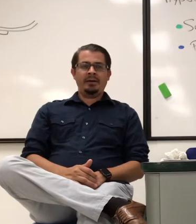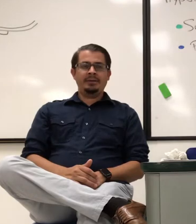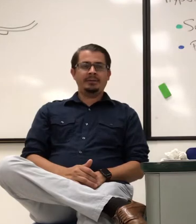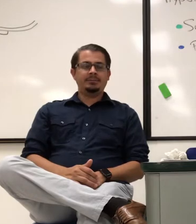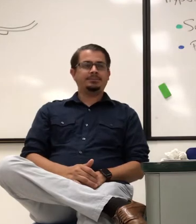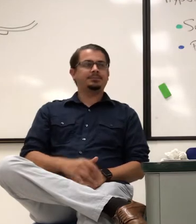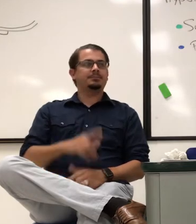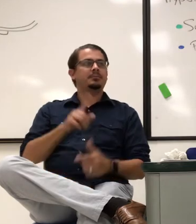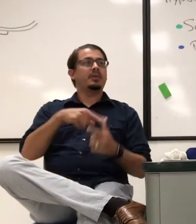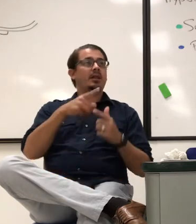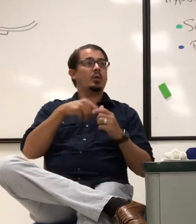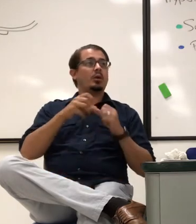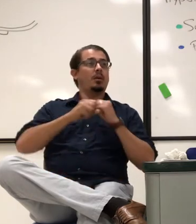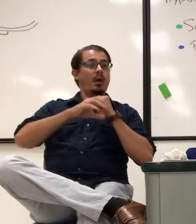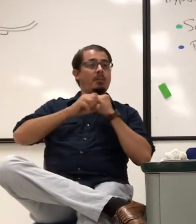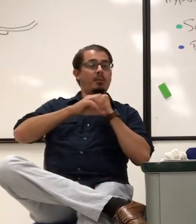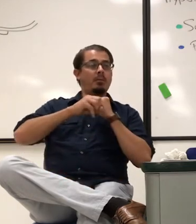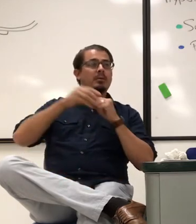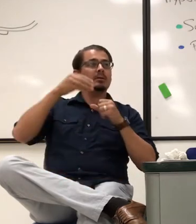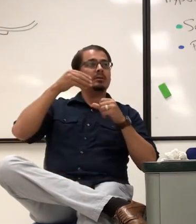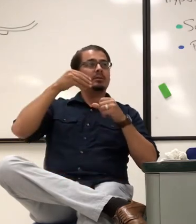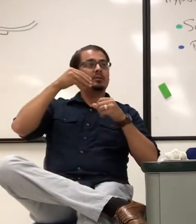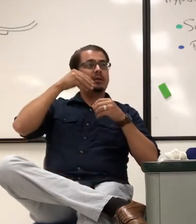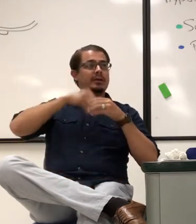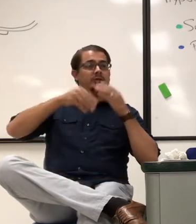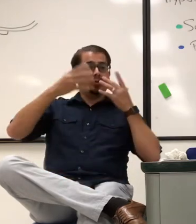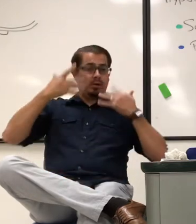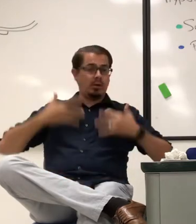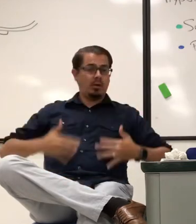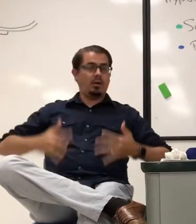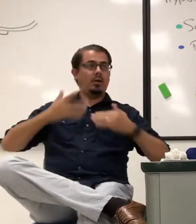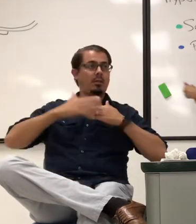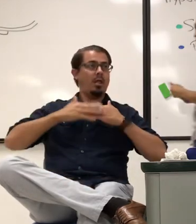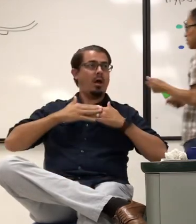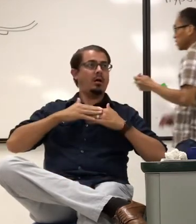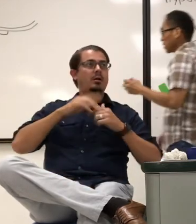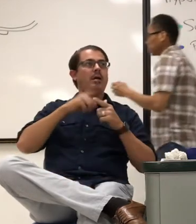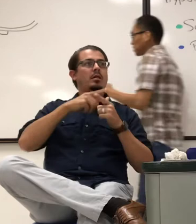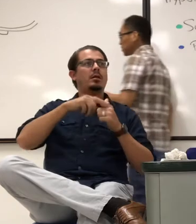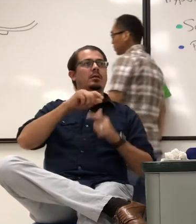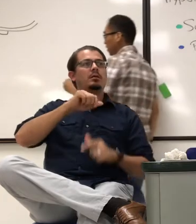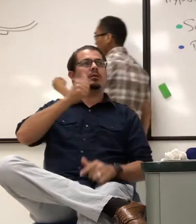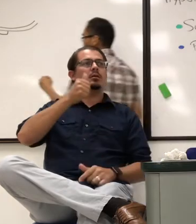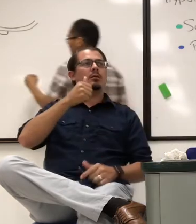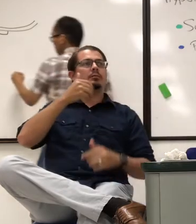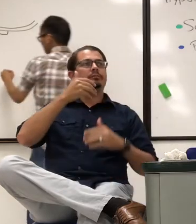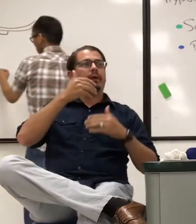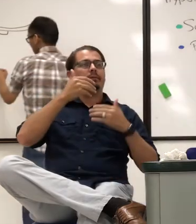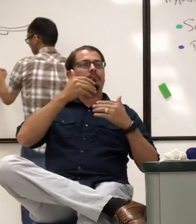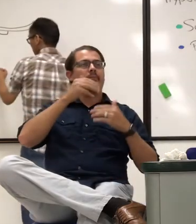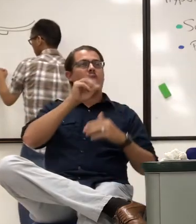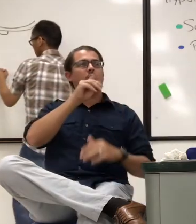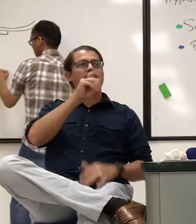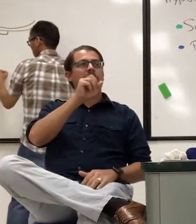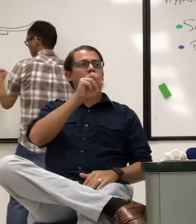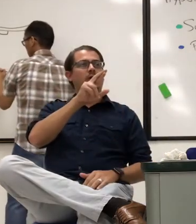To be introduced into the bloodstream, an arterial blood supply comes in this way.